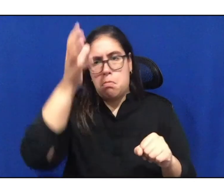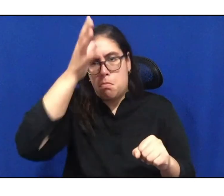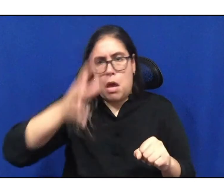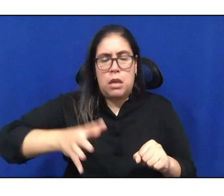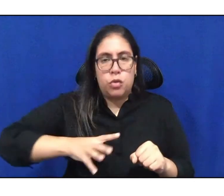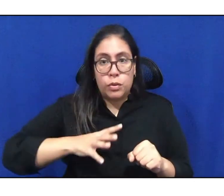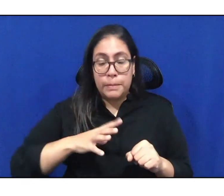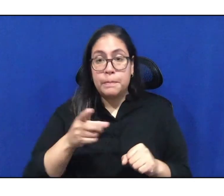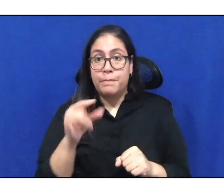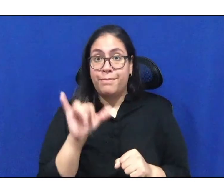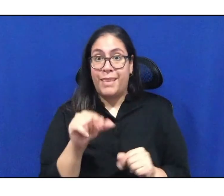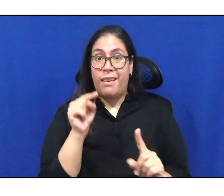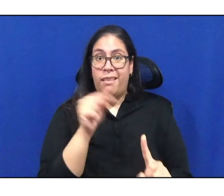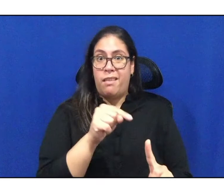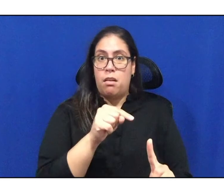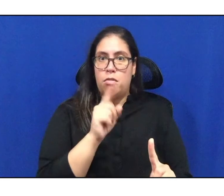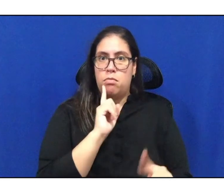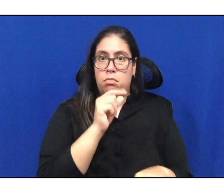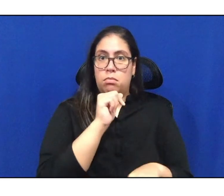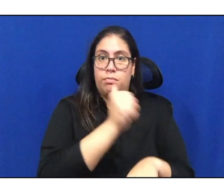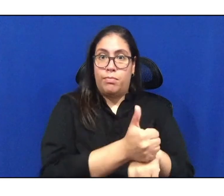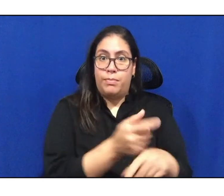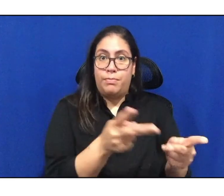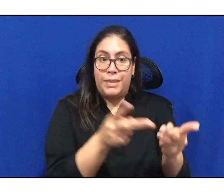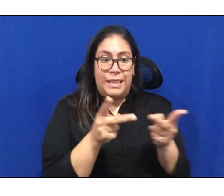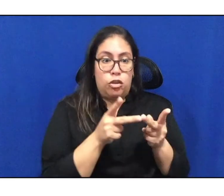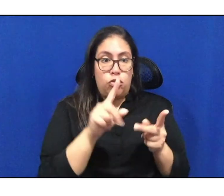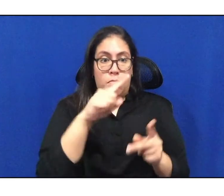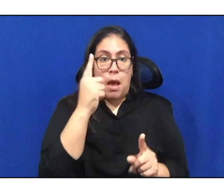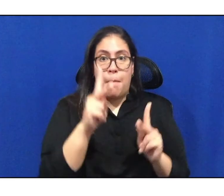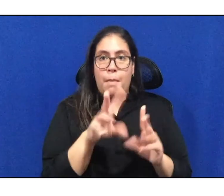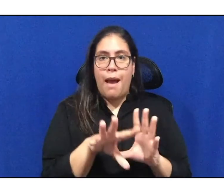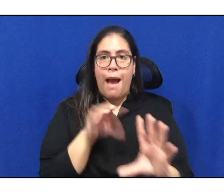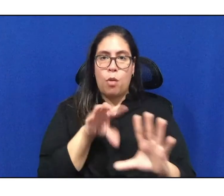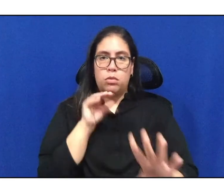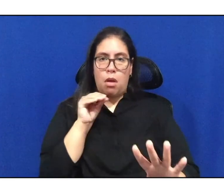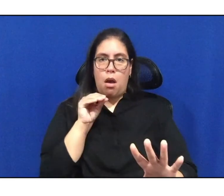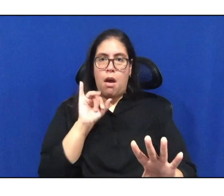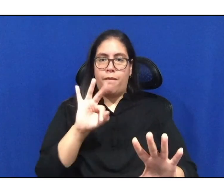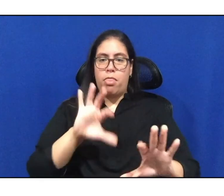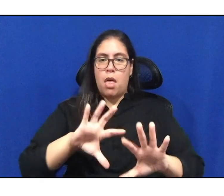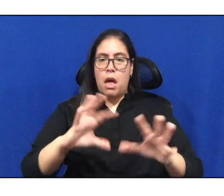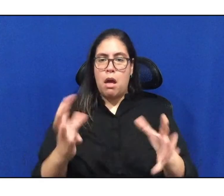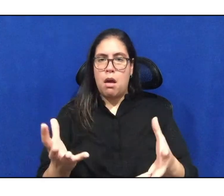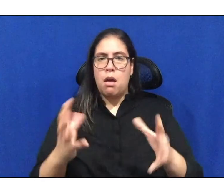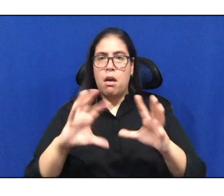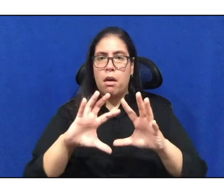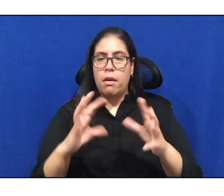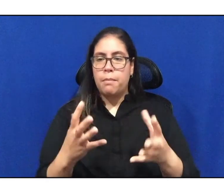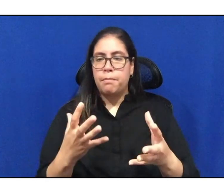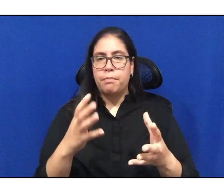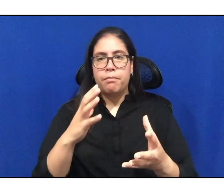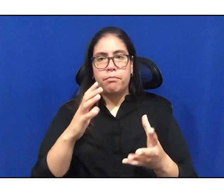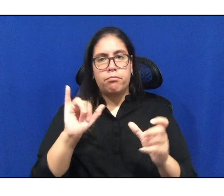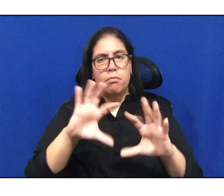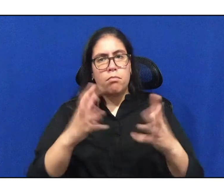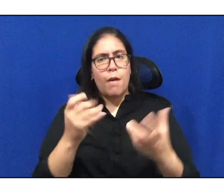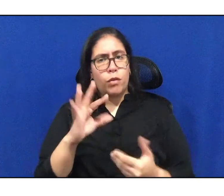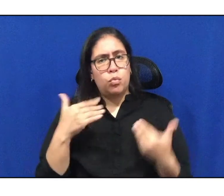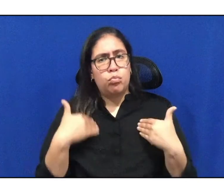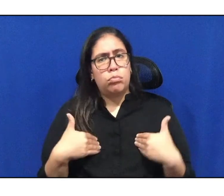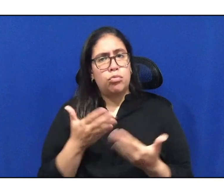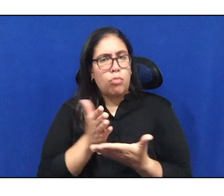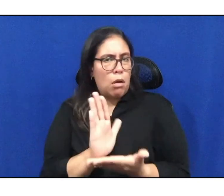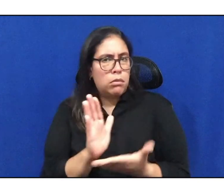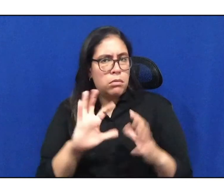basically positions black people outside the sort of category of human rights, and